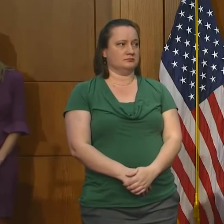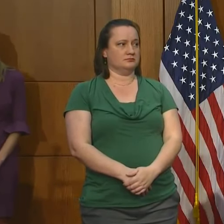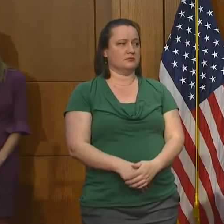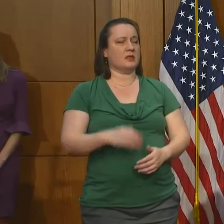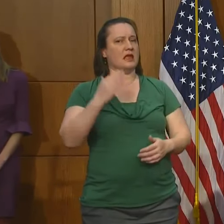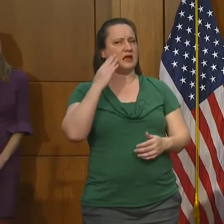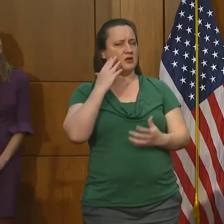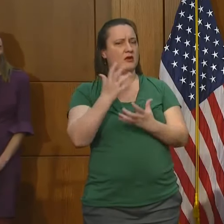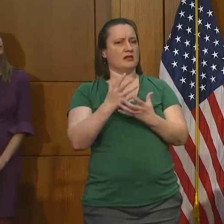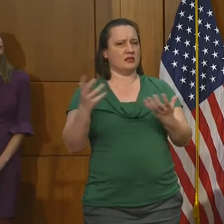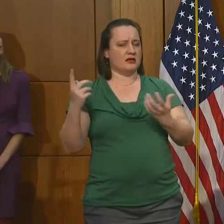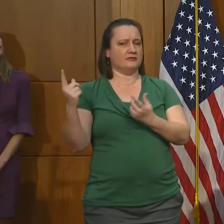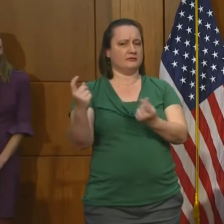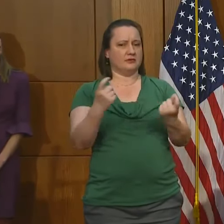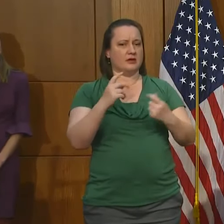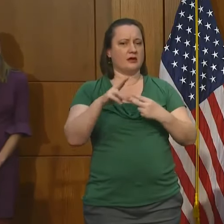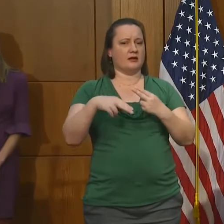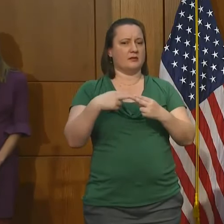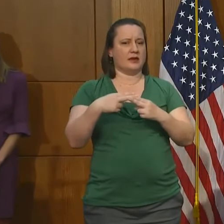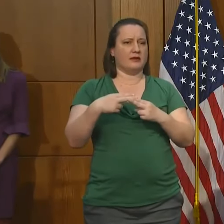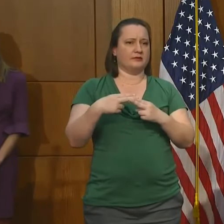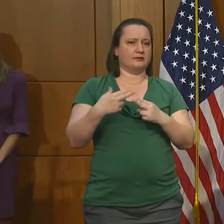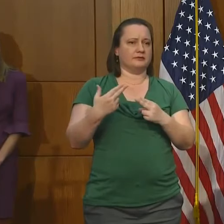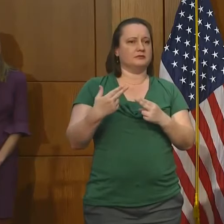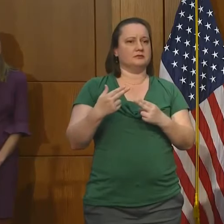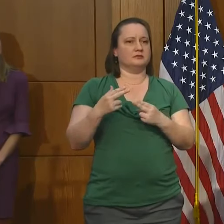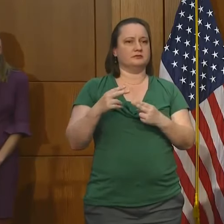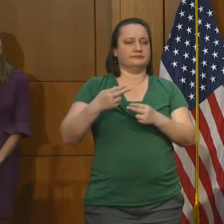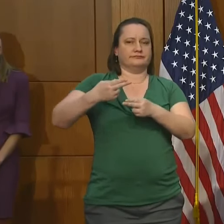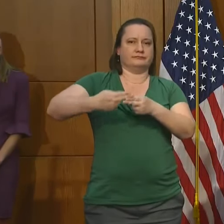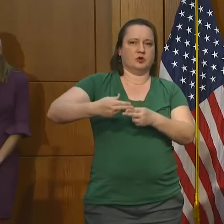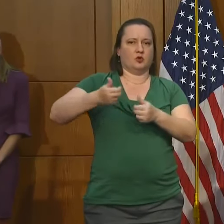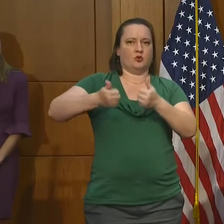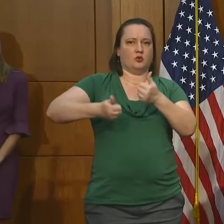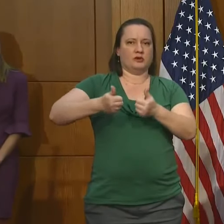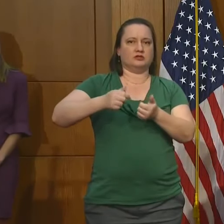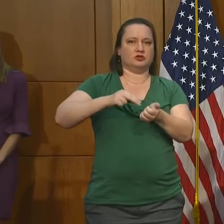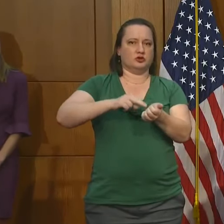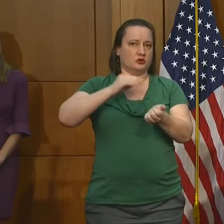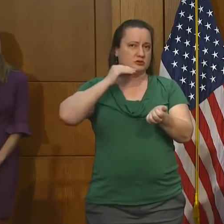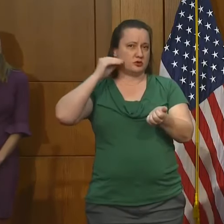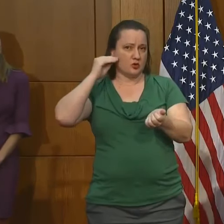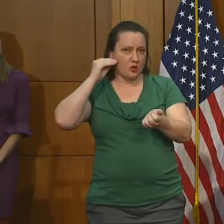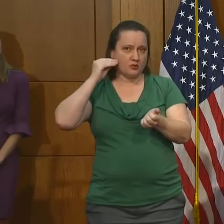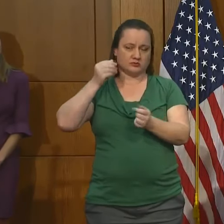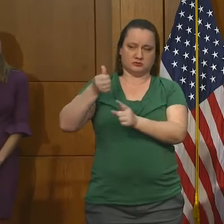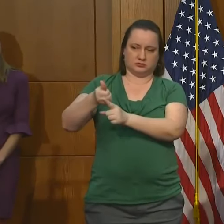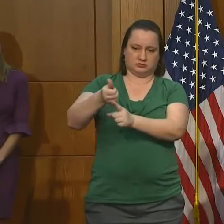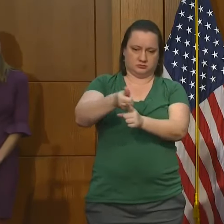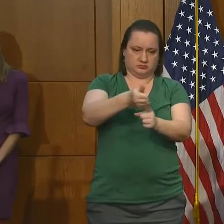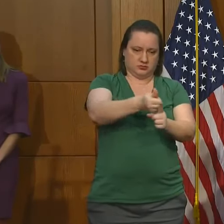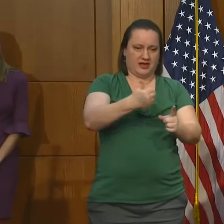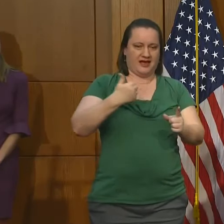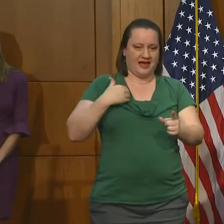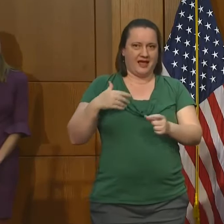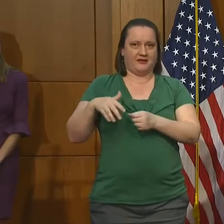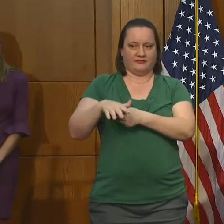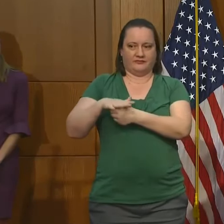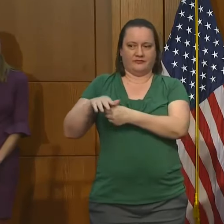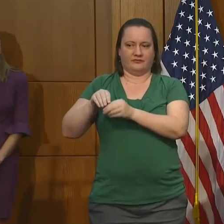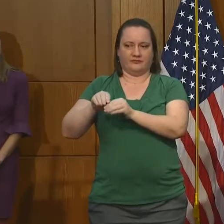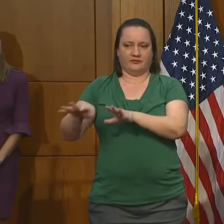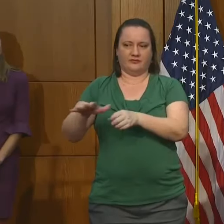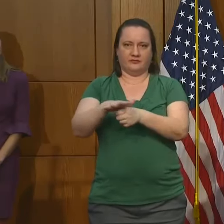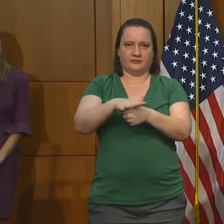but there is a bill that is in circulation to change Virginia code to allow that information to be released, and some talk of a